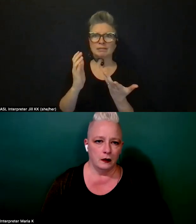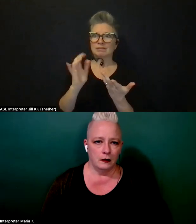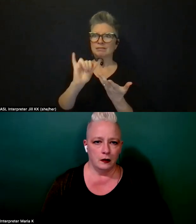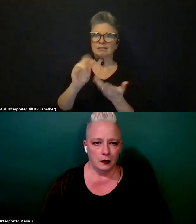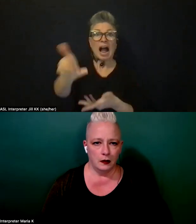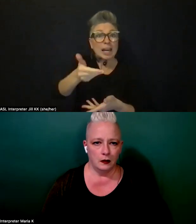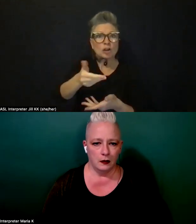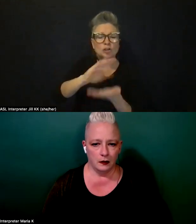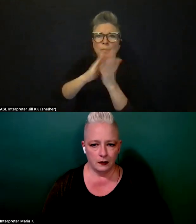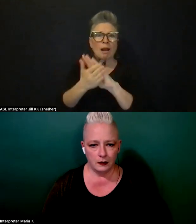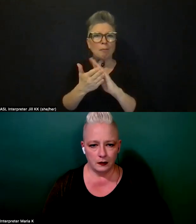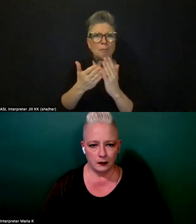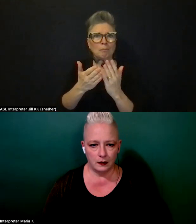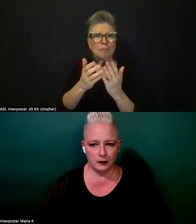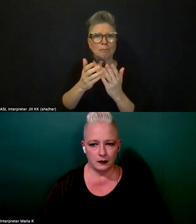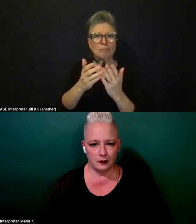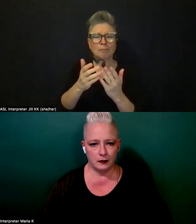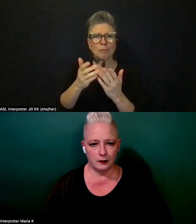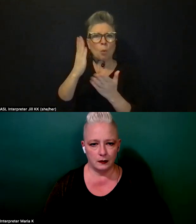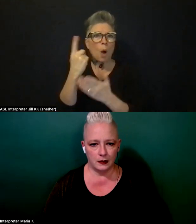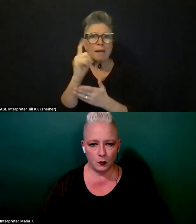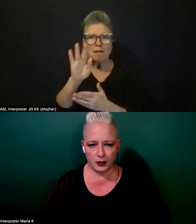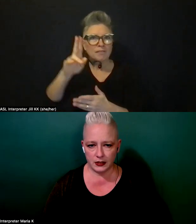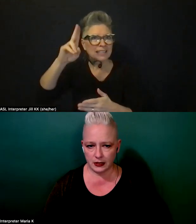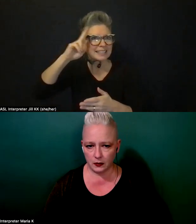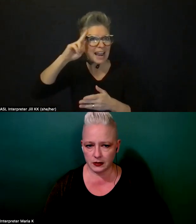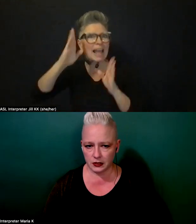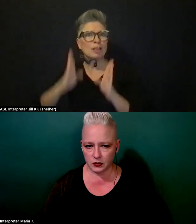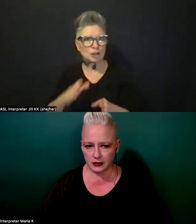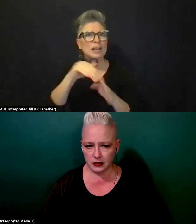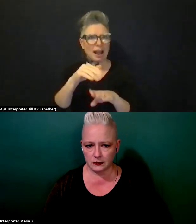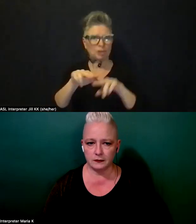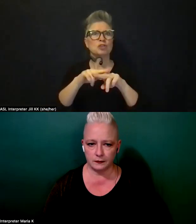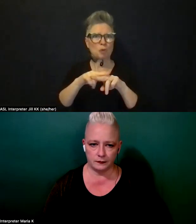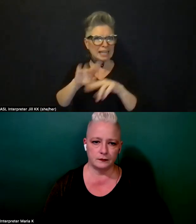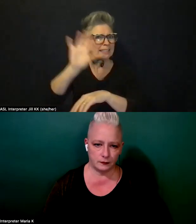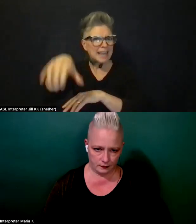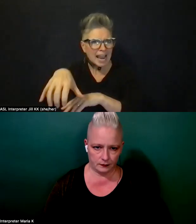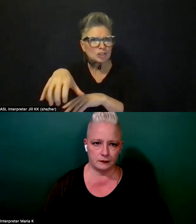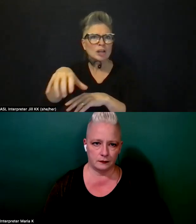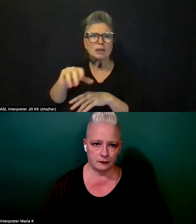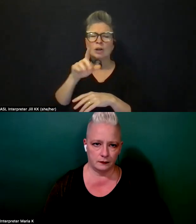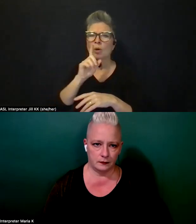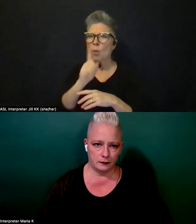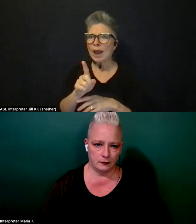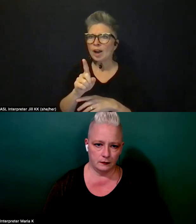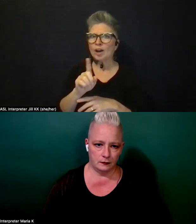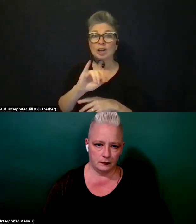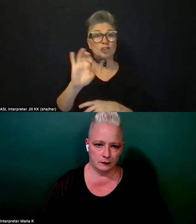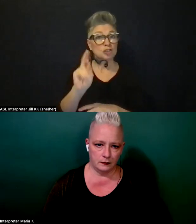one of the sailors at the train station where Jack